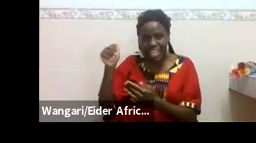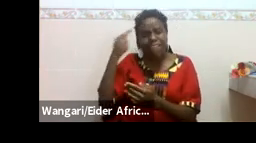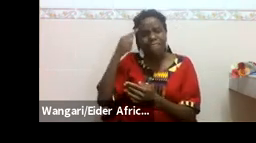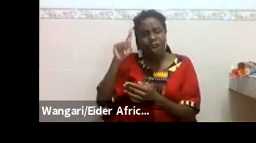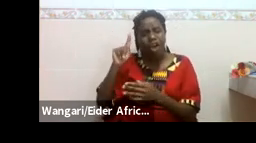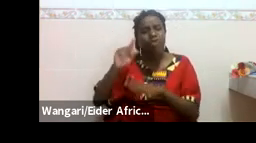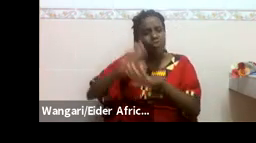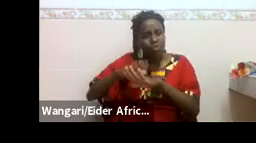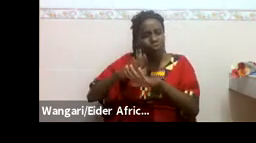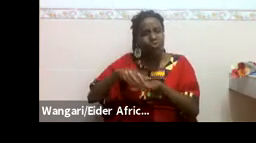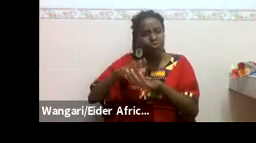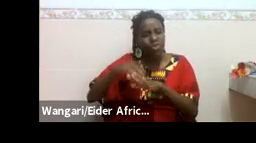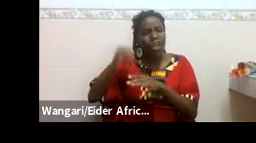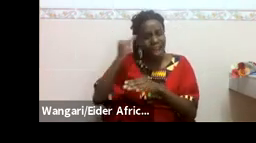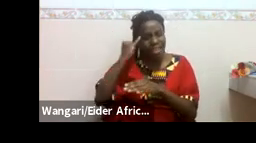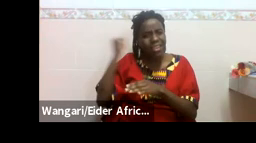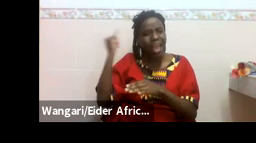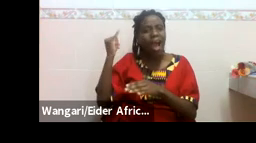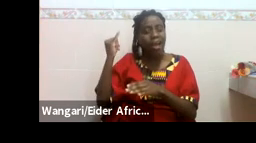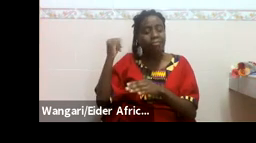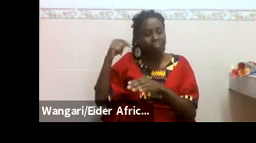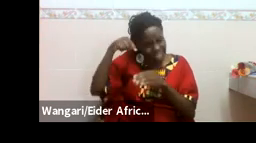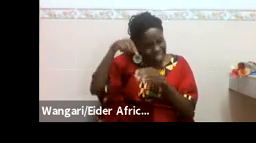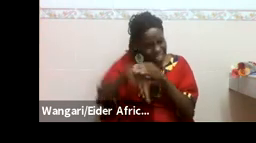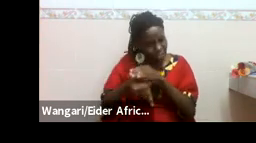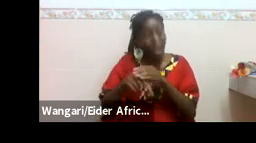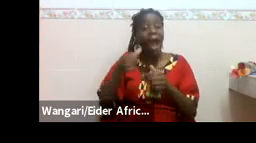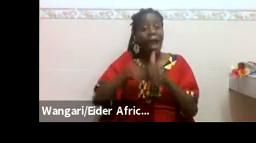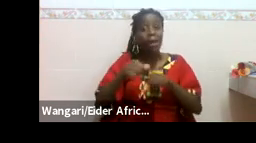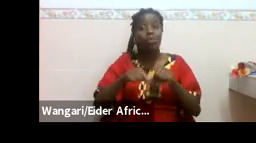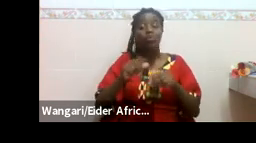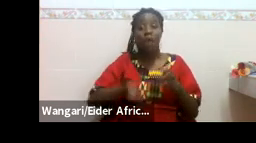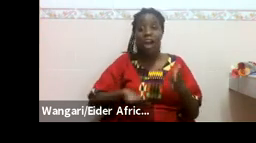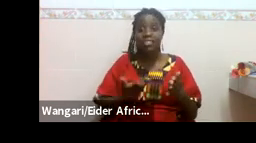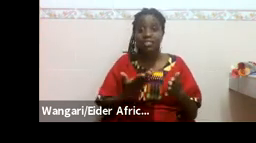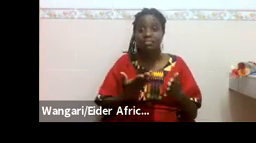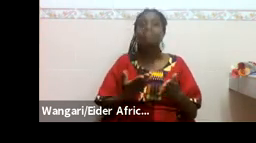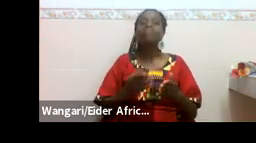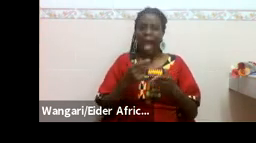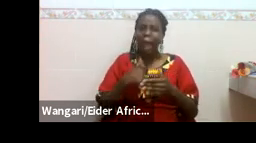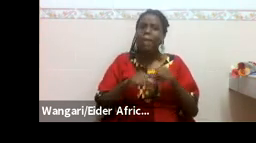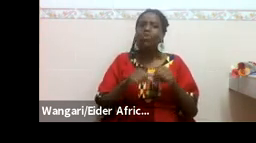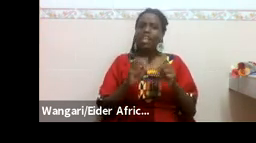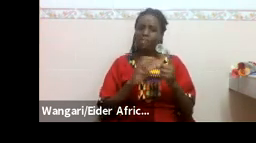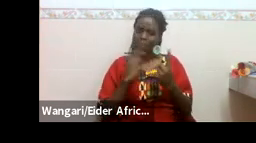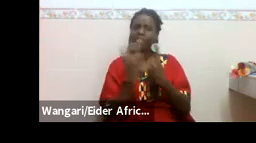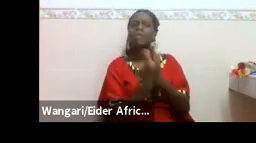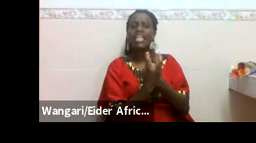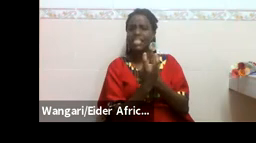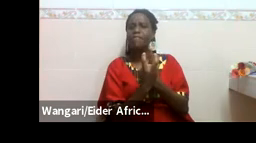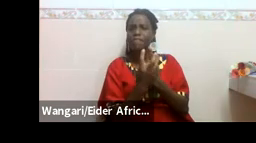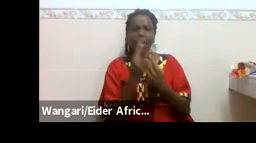how this and I think that's the problematic also with this dominant view, as you mentioned, Khadija, is